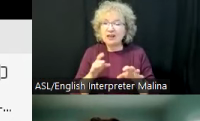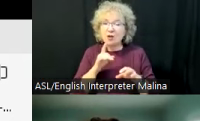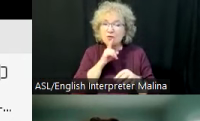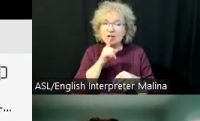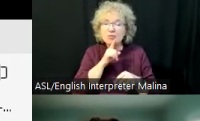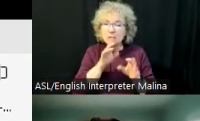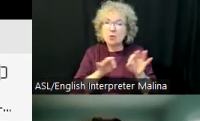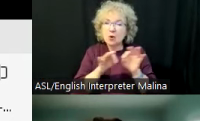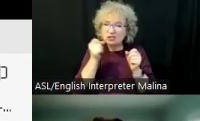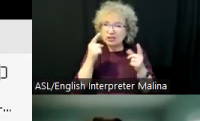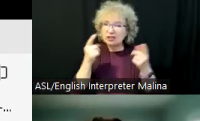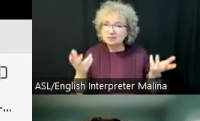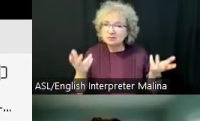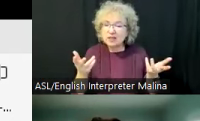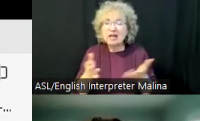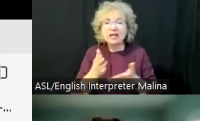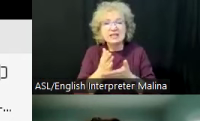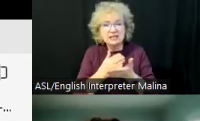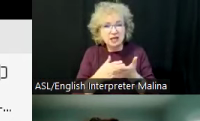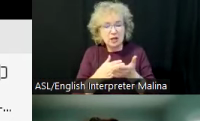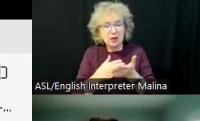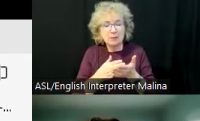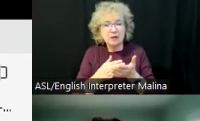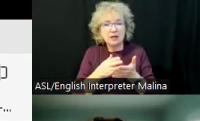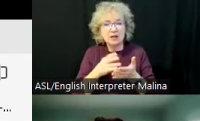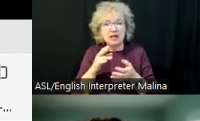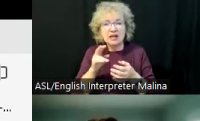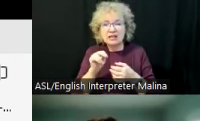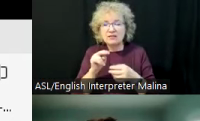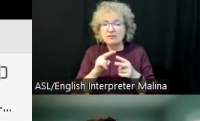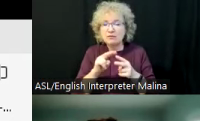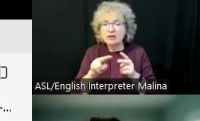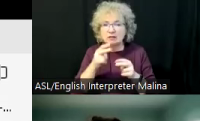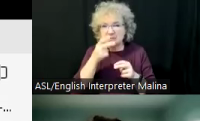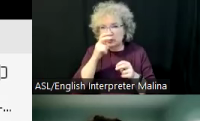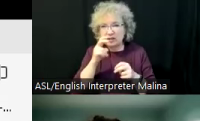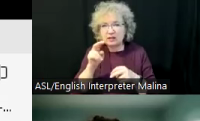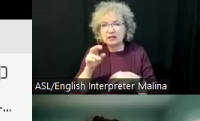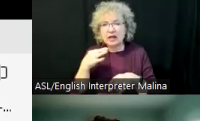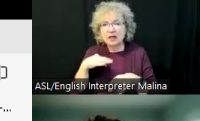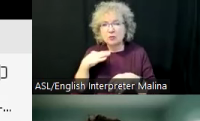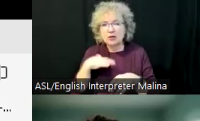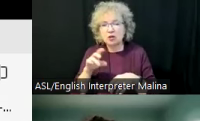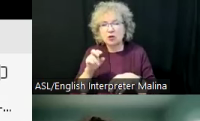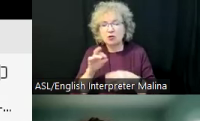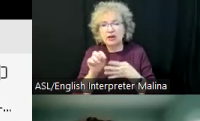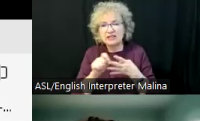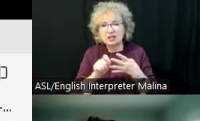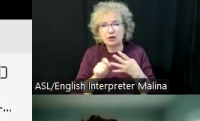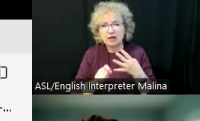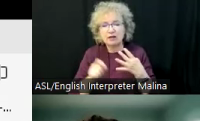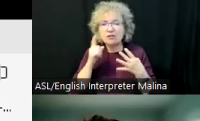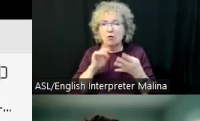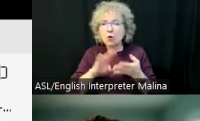understand is that there are some narrow eligibility criteria to be eligible for the waiver. And so number